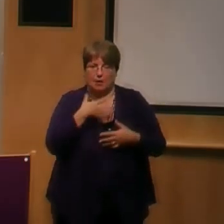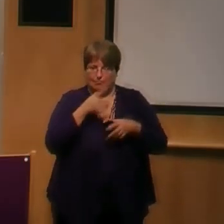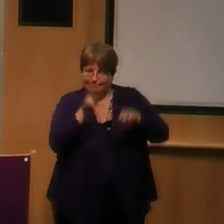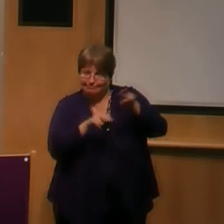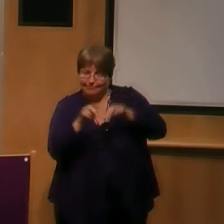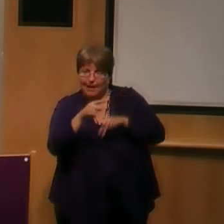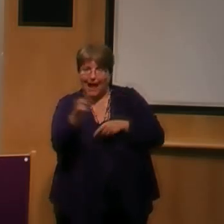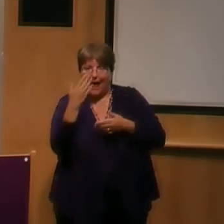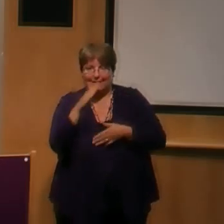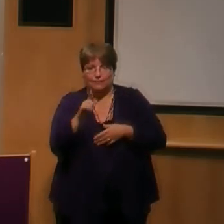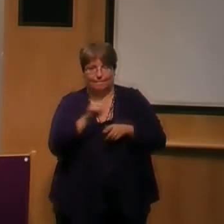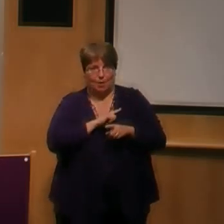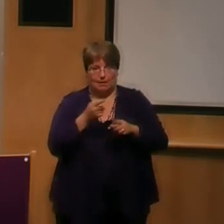sexual orientation,